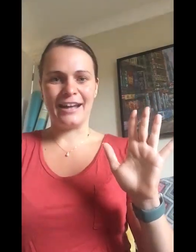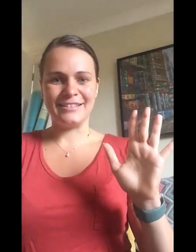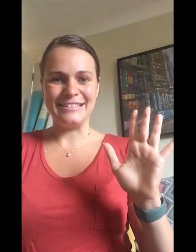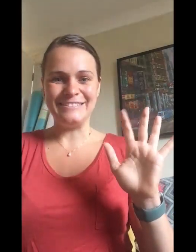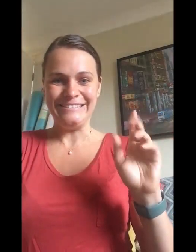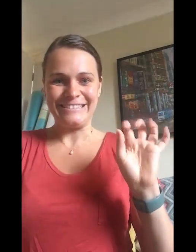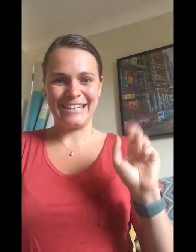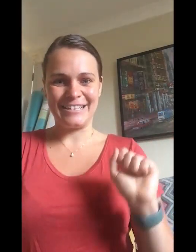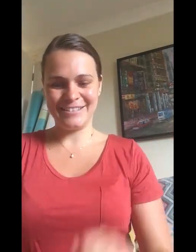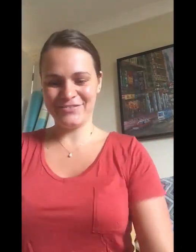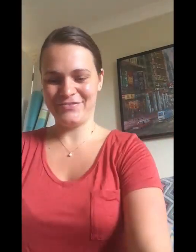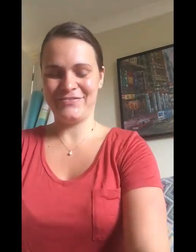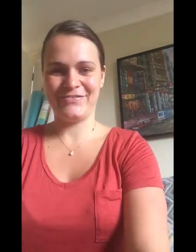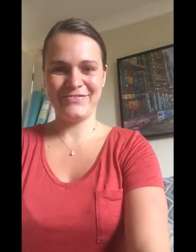hand. Ticklish.